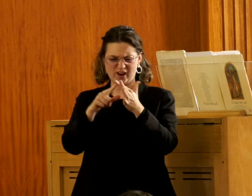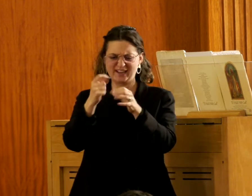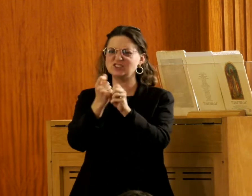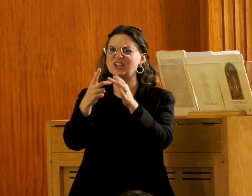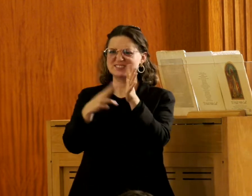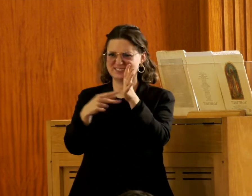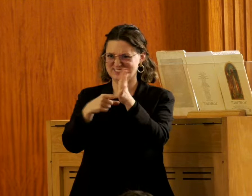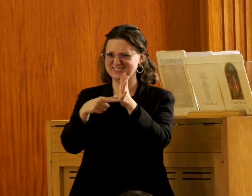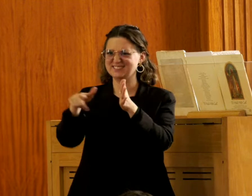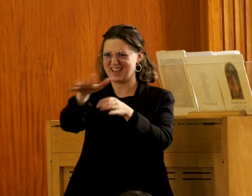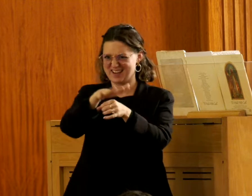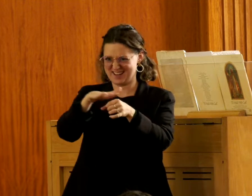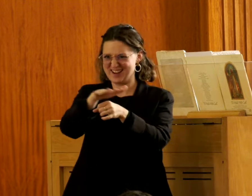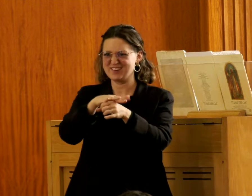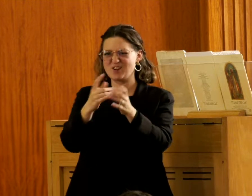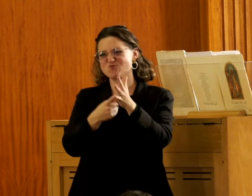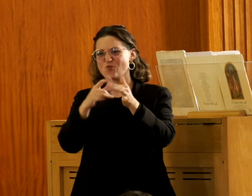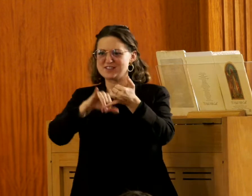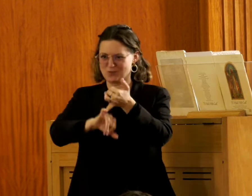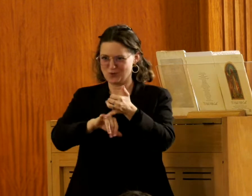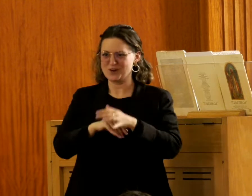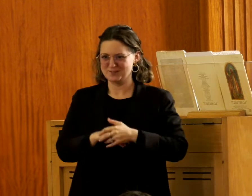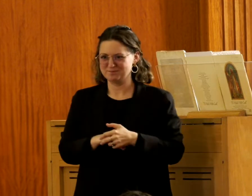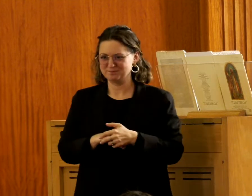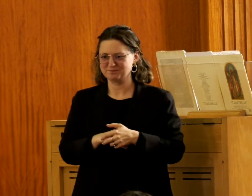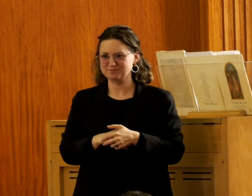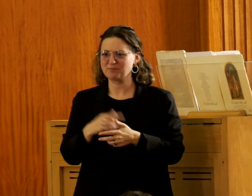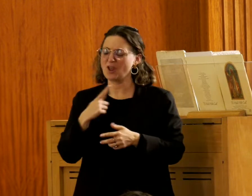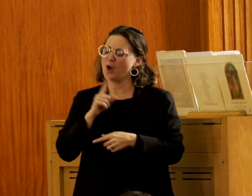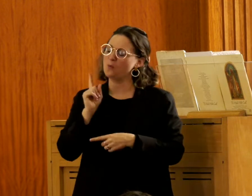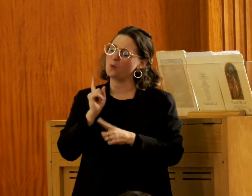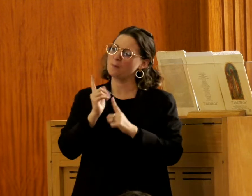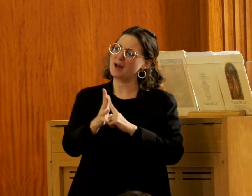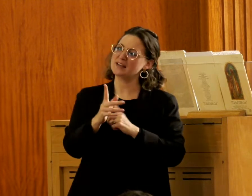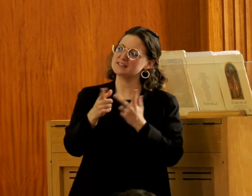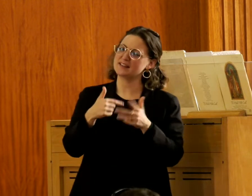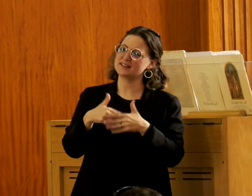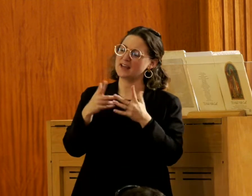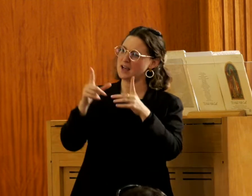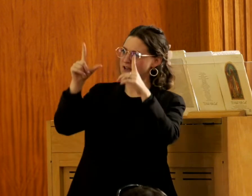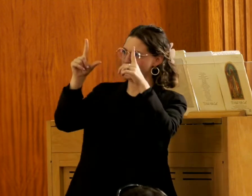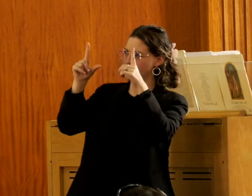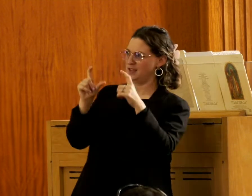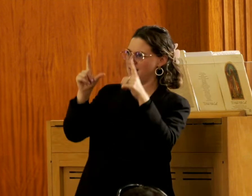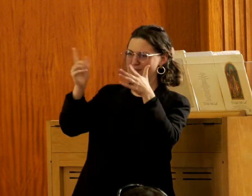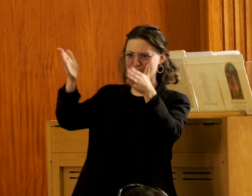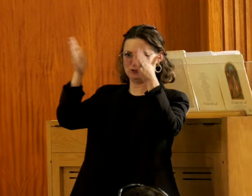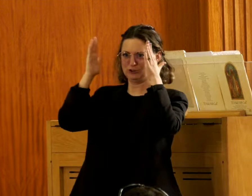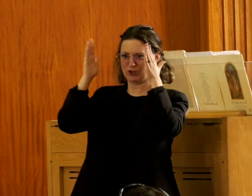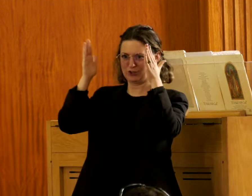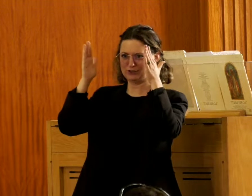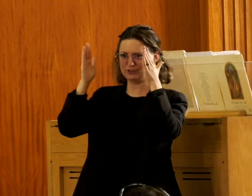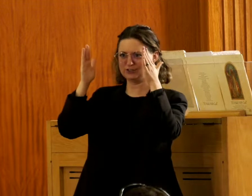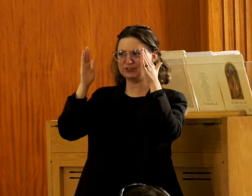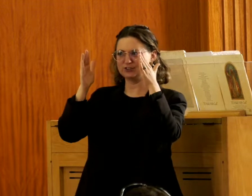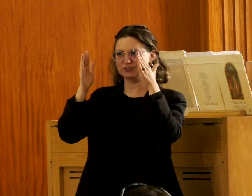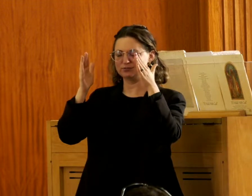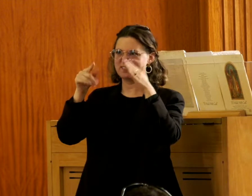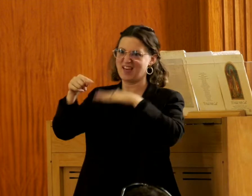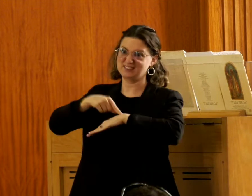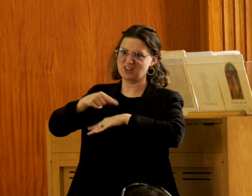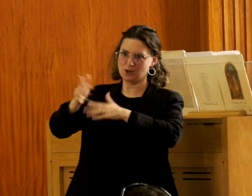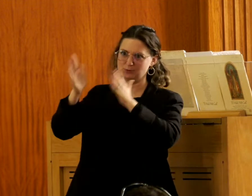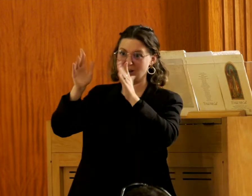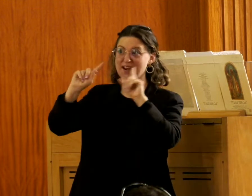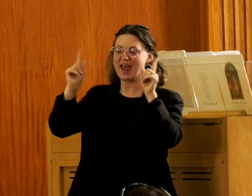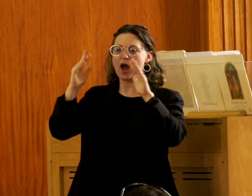days, and I walked past it the other day. I took a photograph of what was the church in Joan's day, but it's